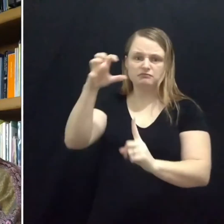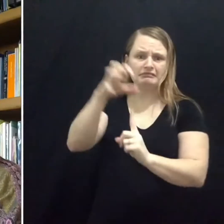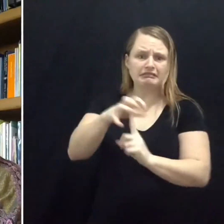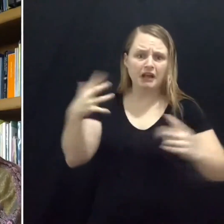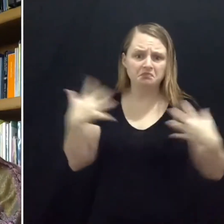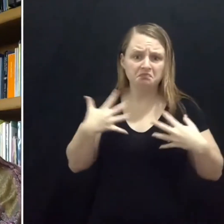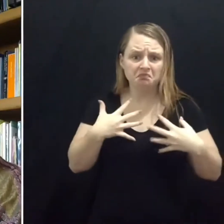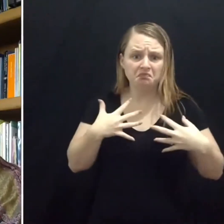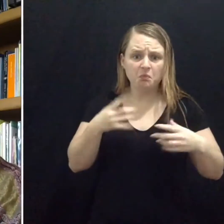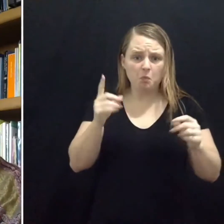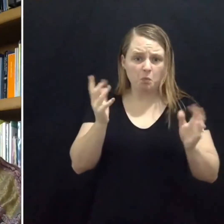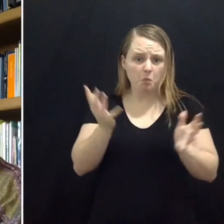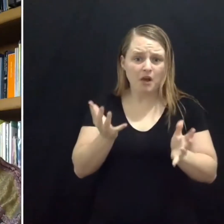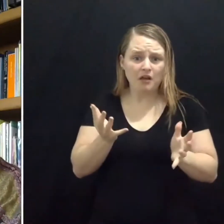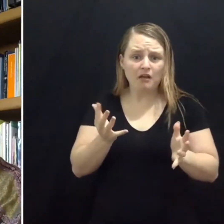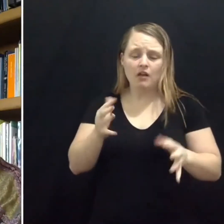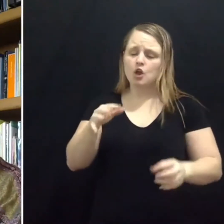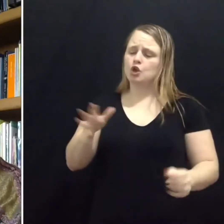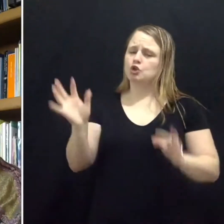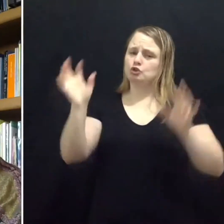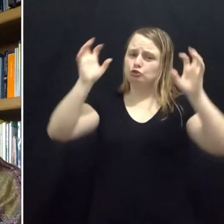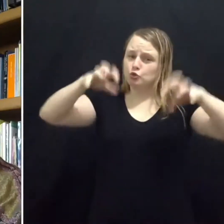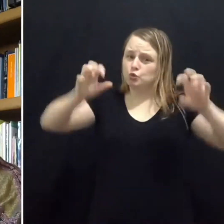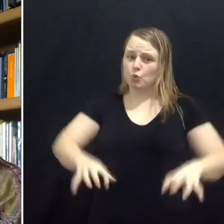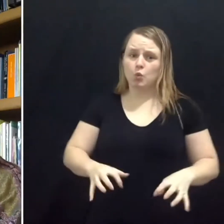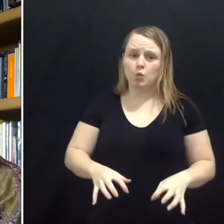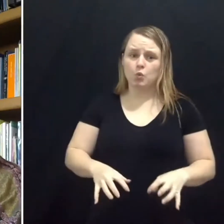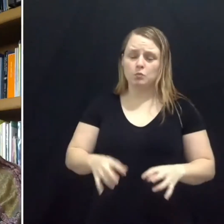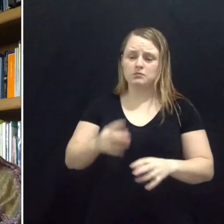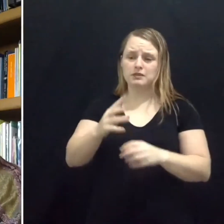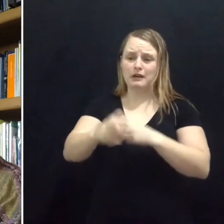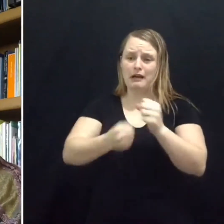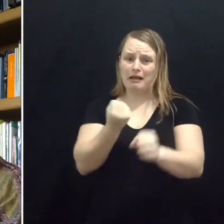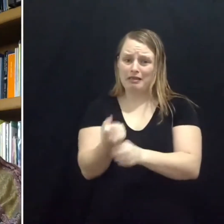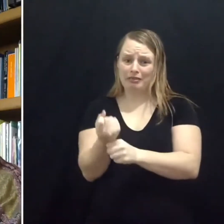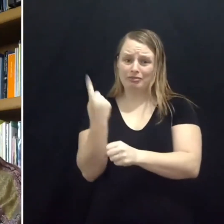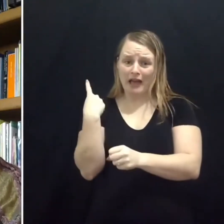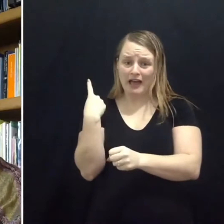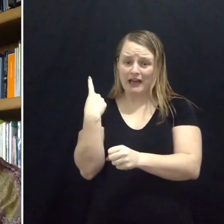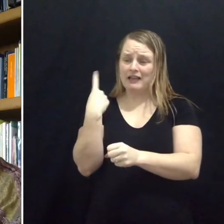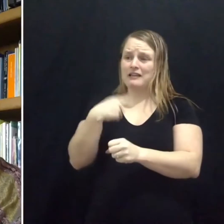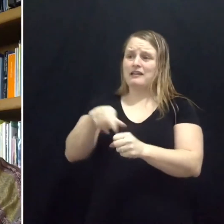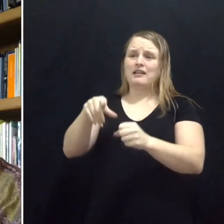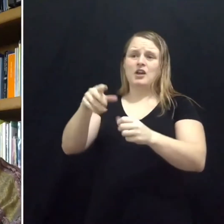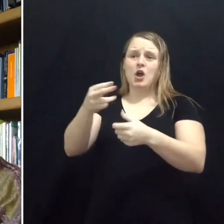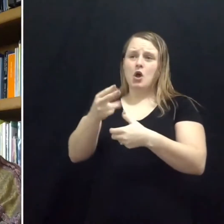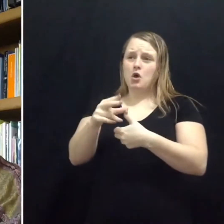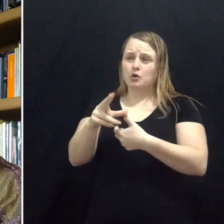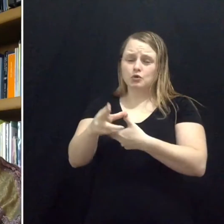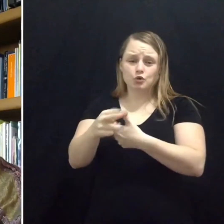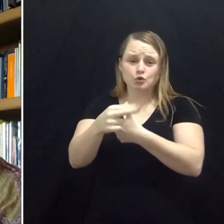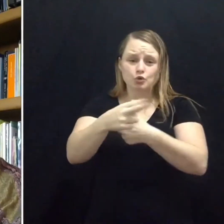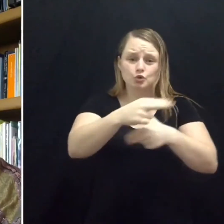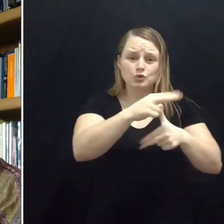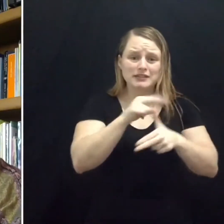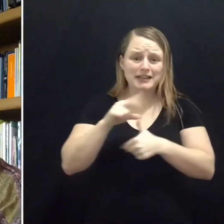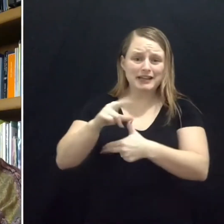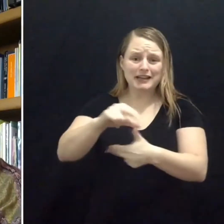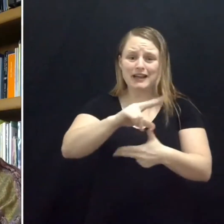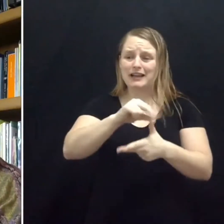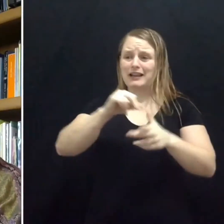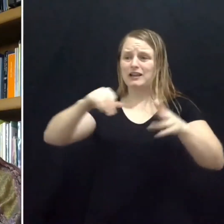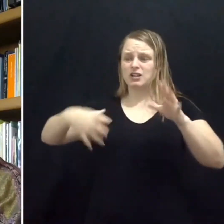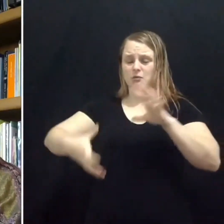else, Micah was afraid of storms. A year before, a powerful hurricane had destroyed her